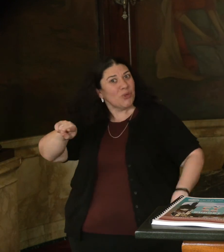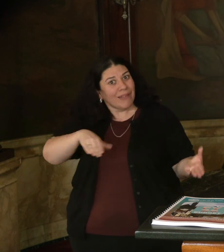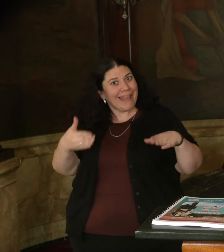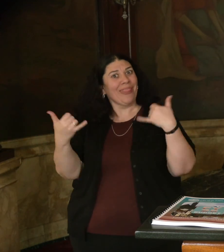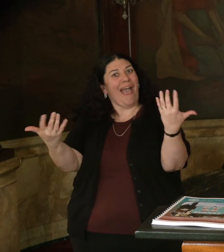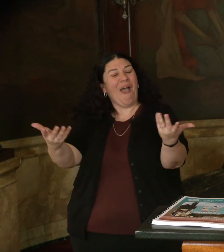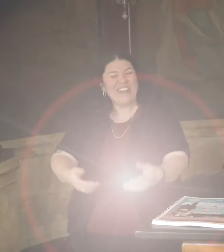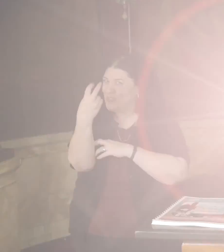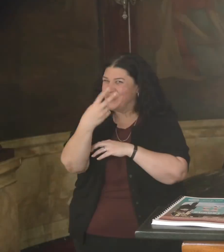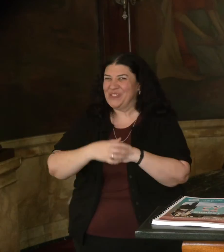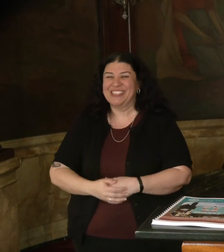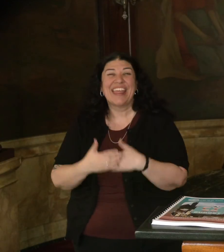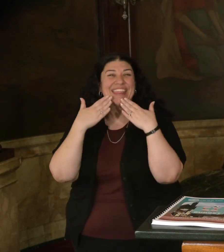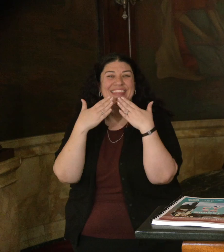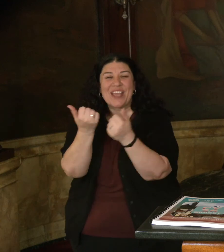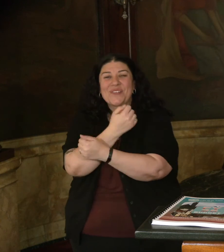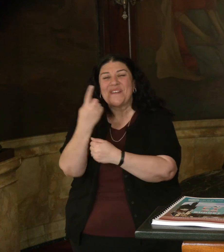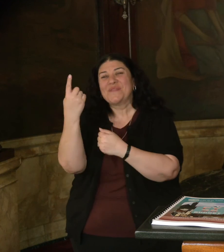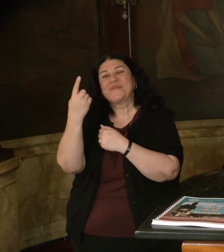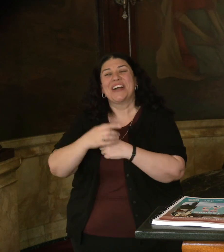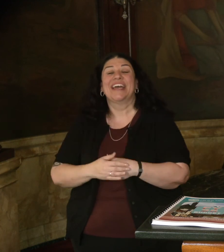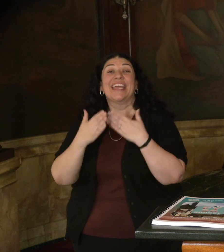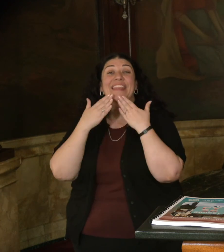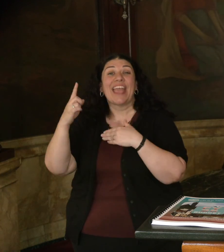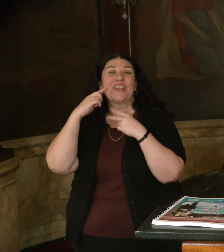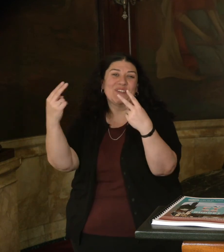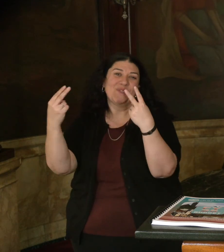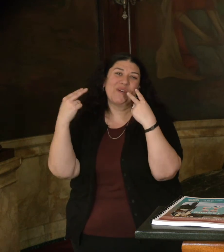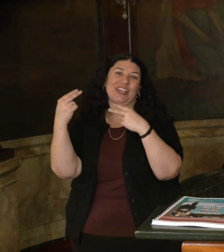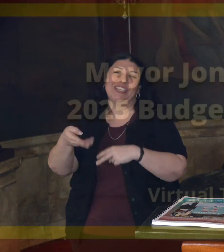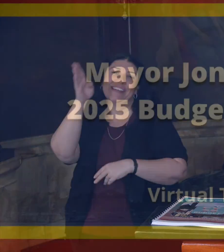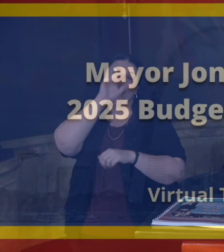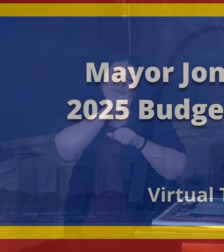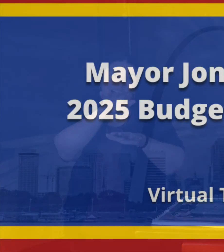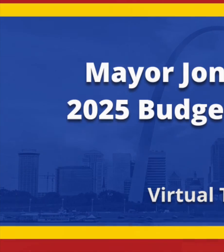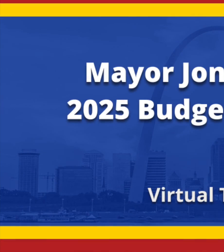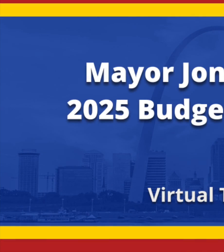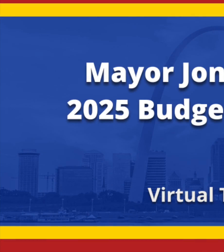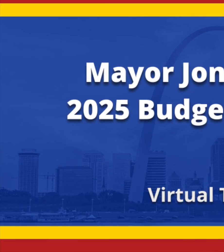death. Thank you, everyone, and thank you for joining us. God bless.